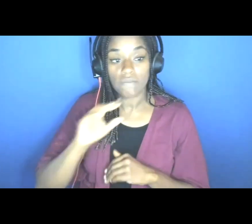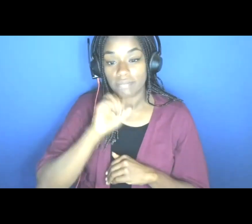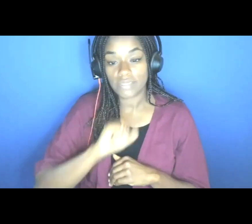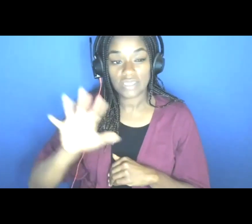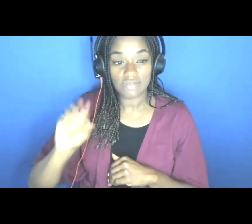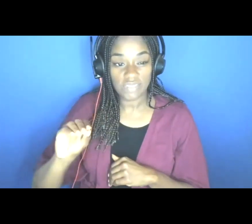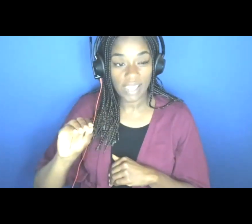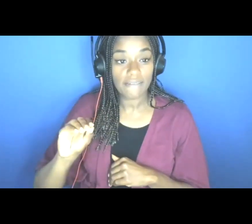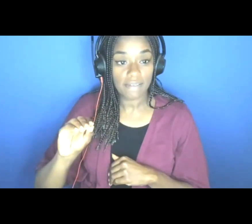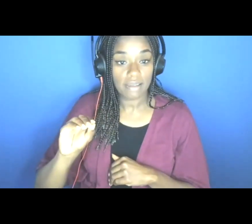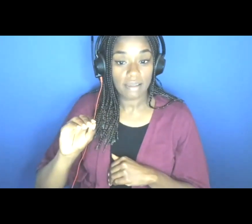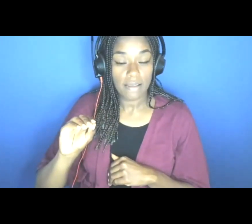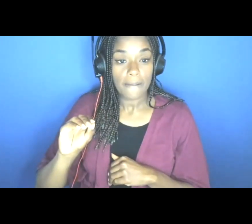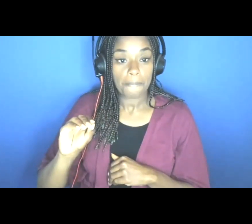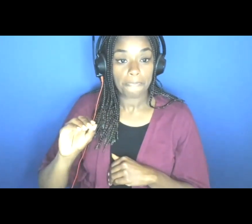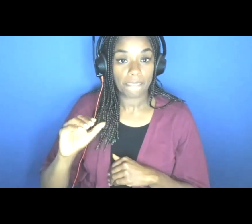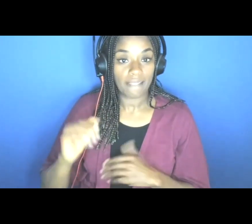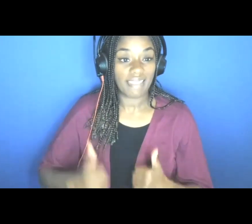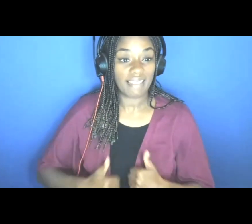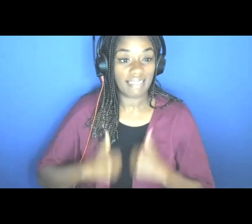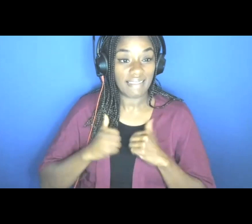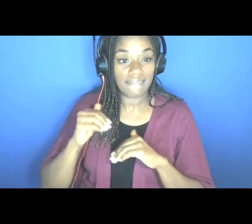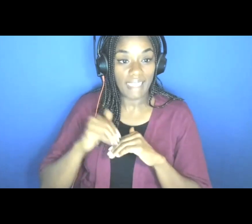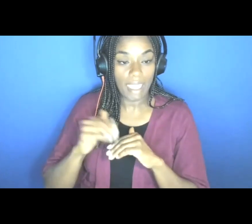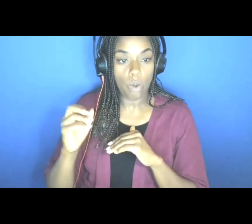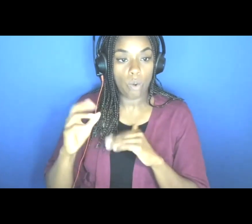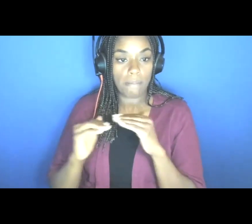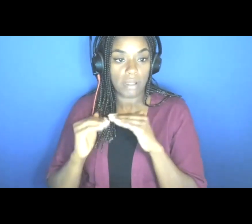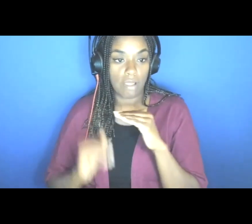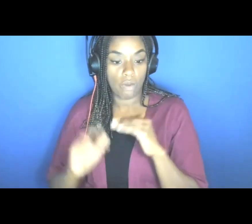below 200% of the federal poverty level,